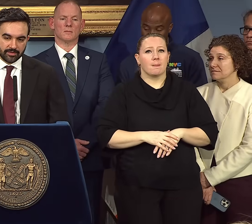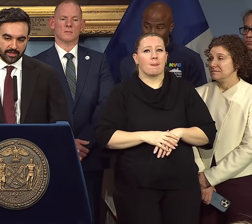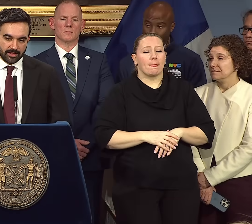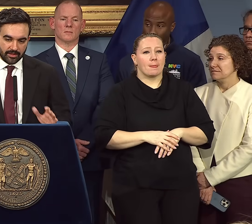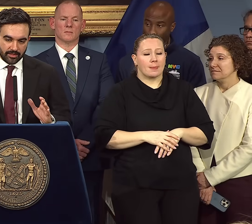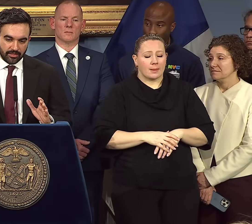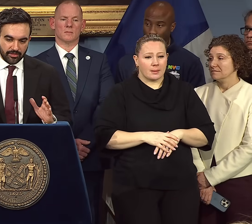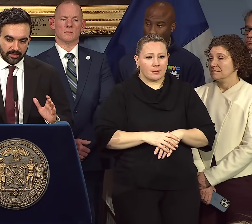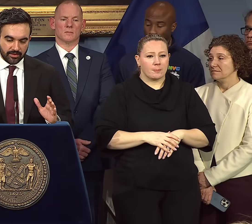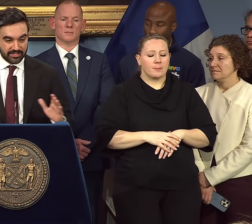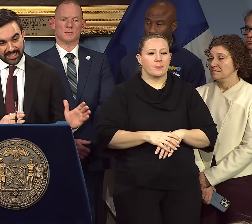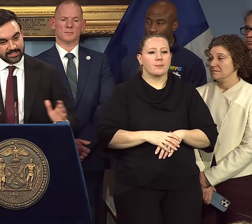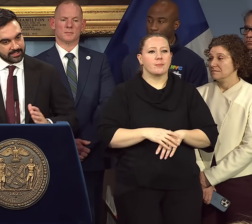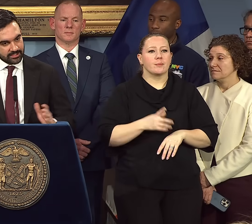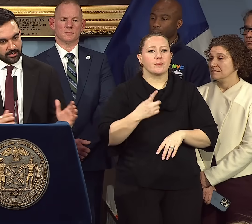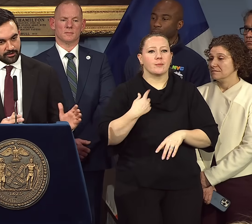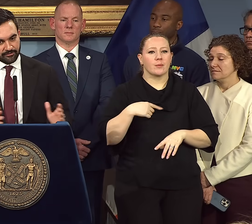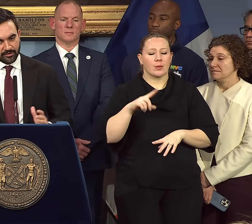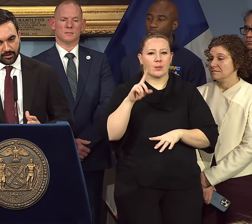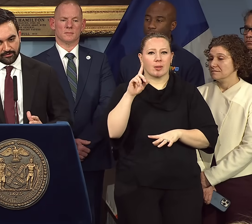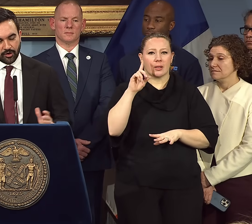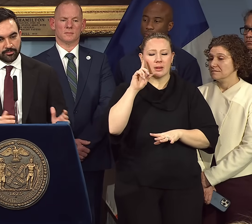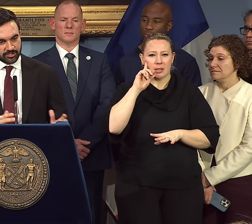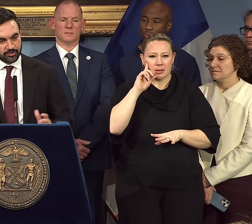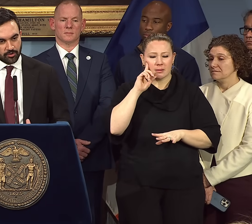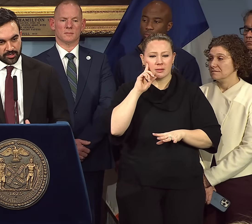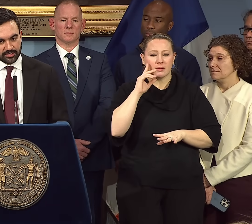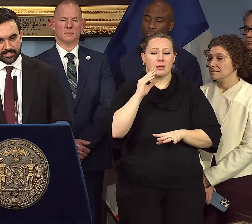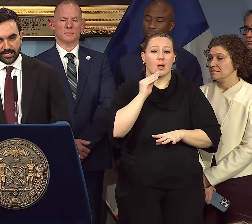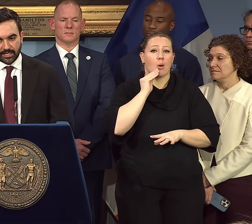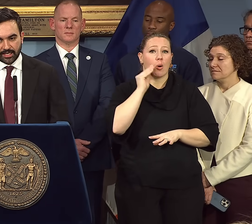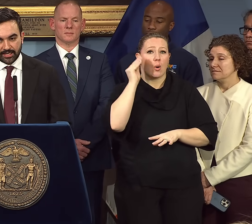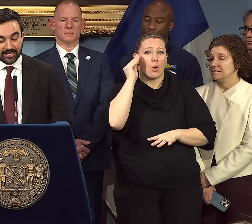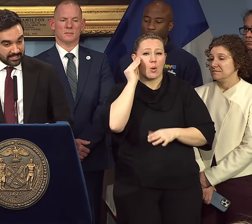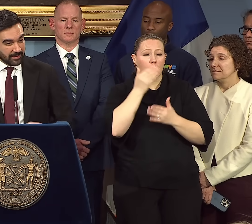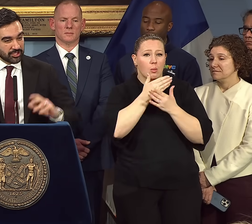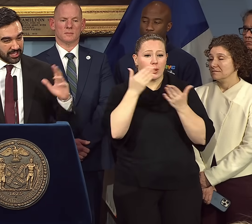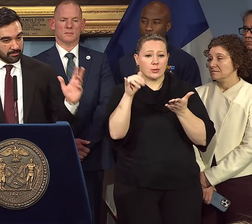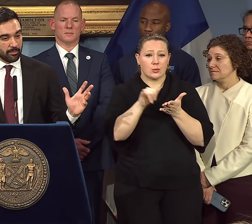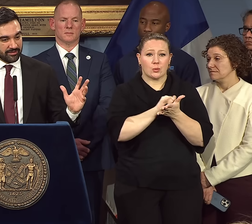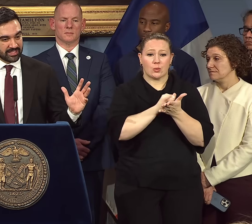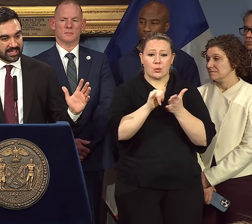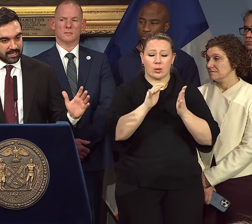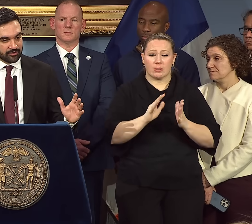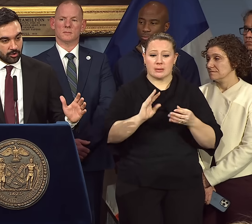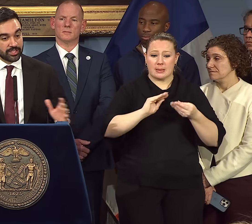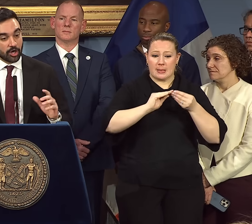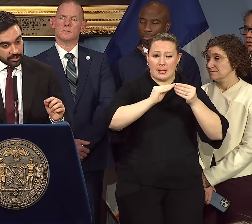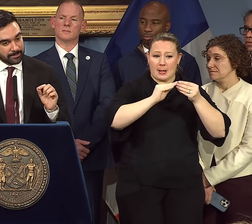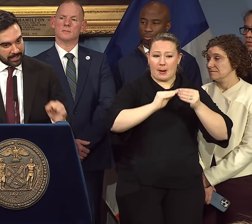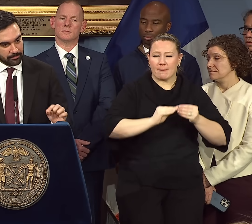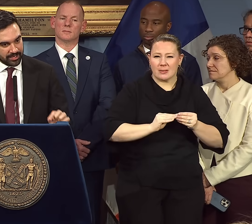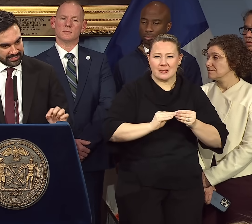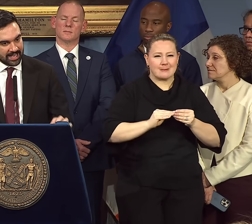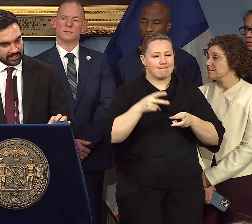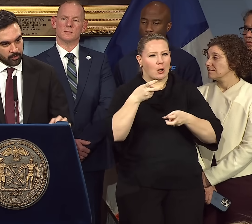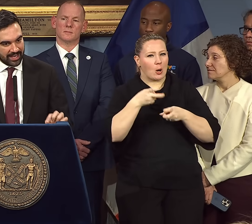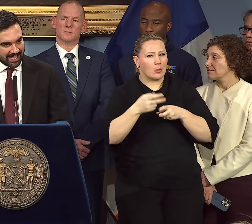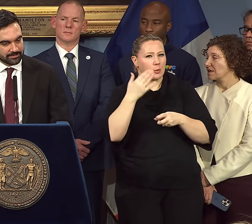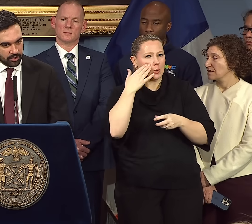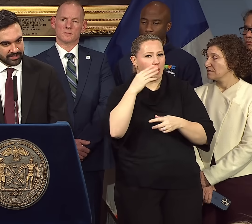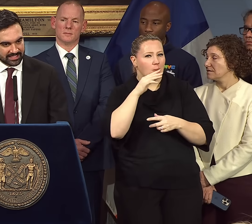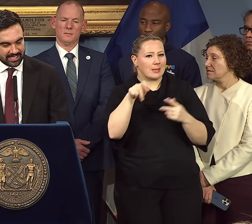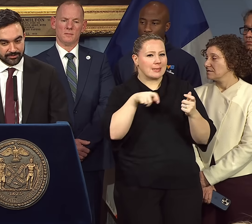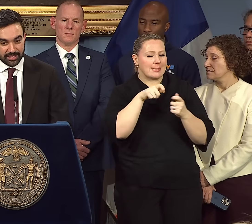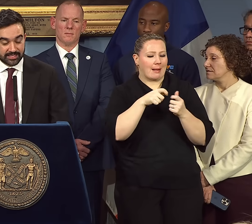say the census of homeless New Yorkers, especially in a moment of this kind of cold, it's hard to pinpoint exactly what it